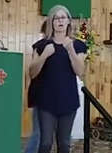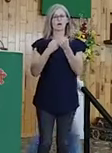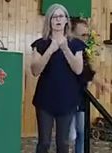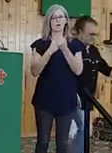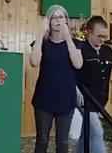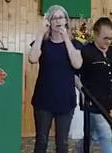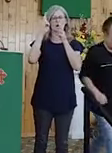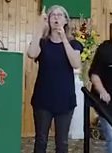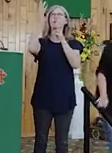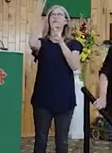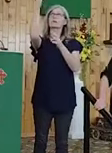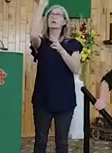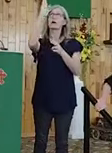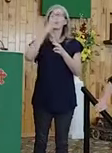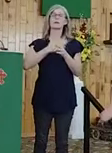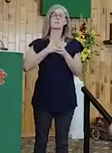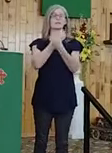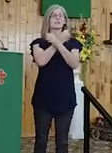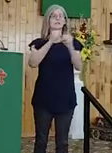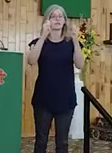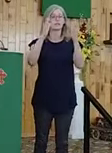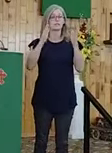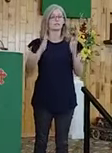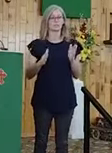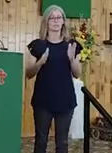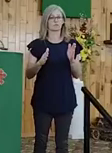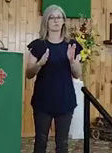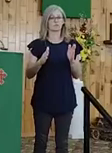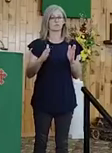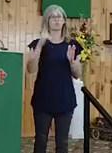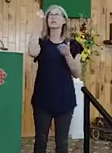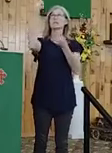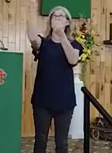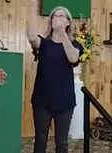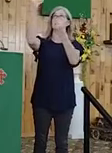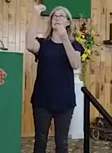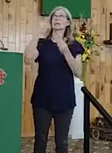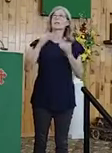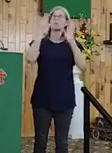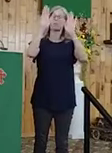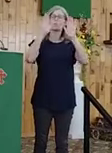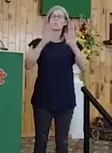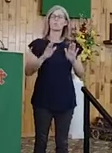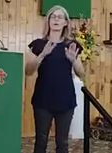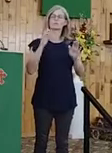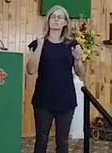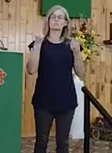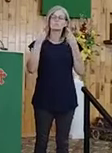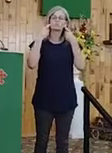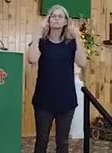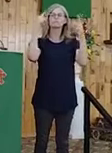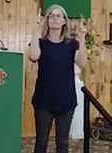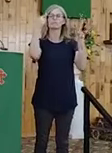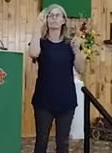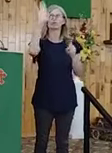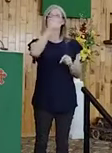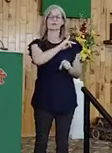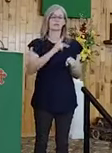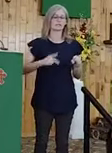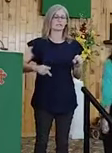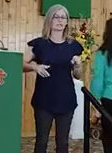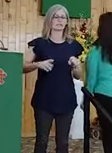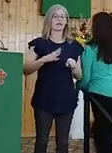my Savior, you who gave great victories to your King, and